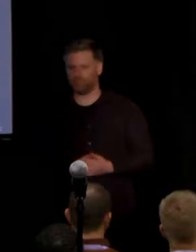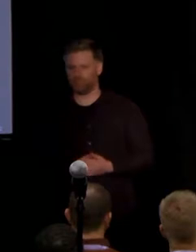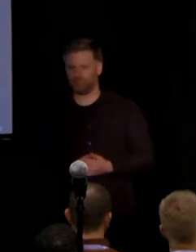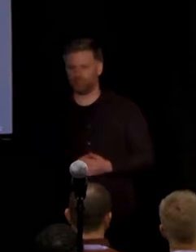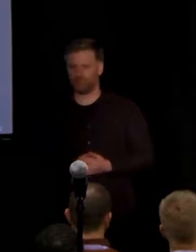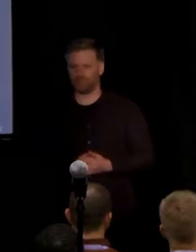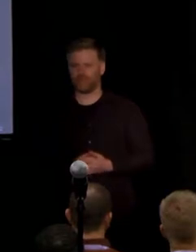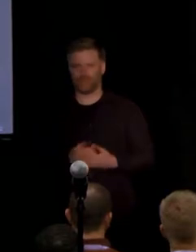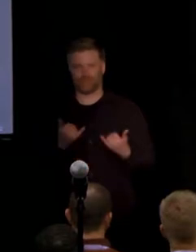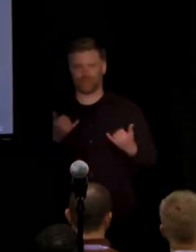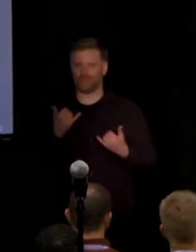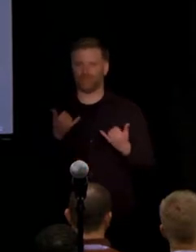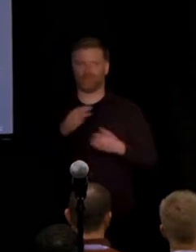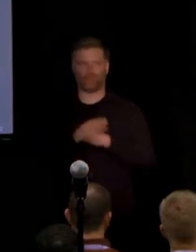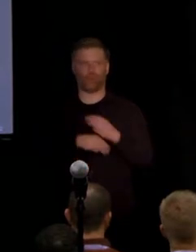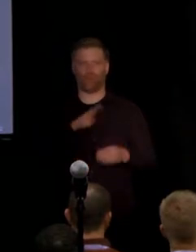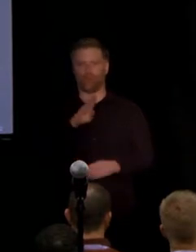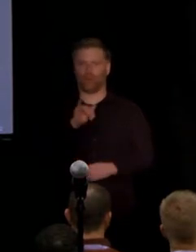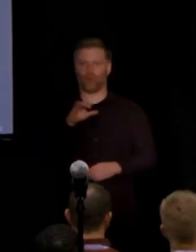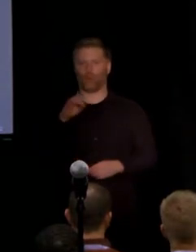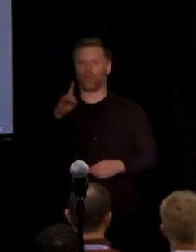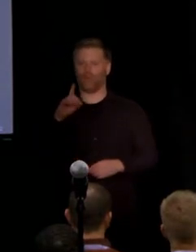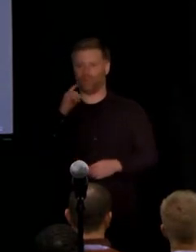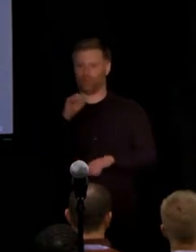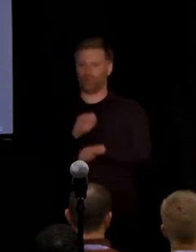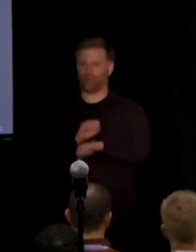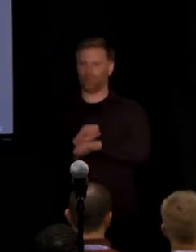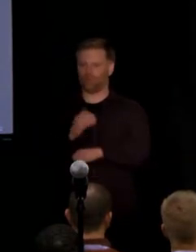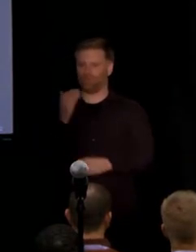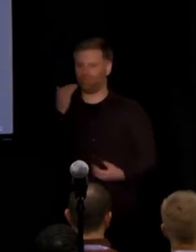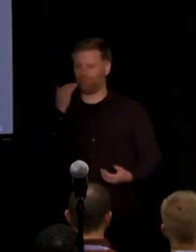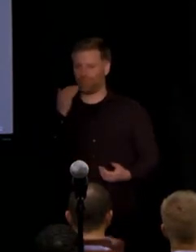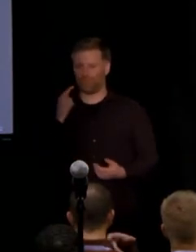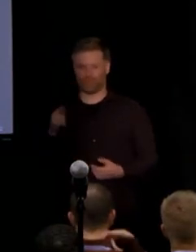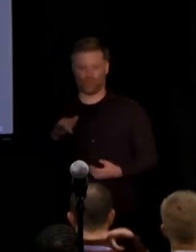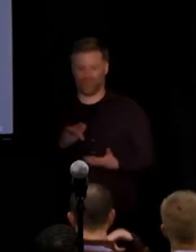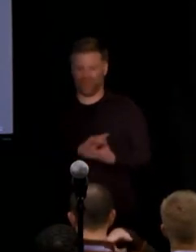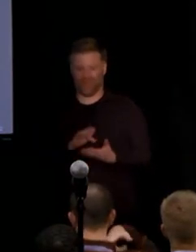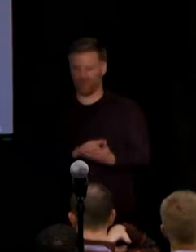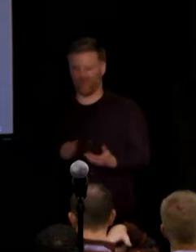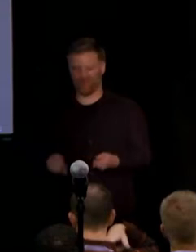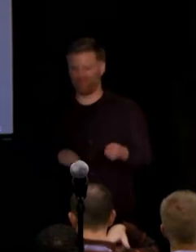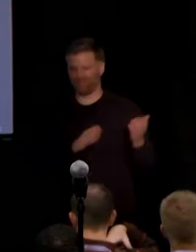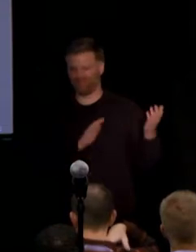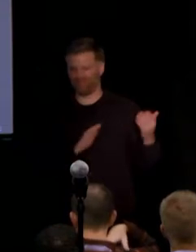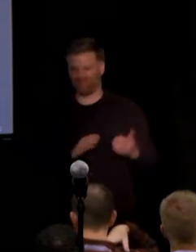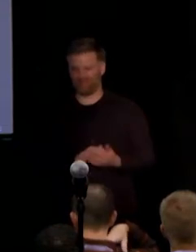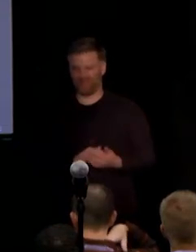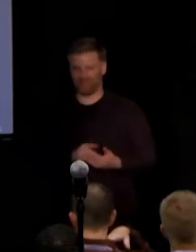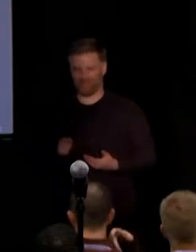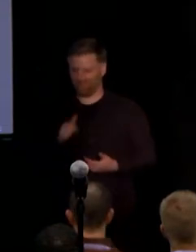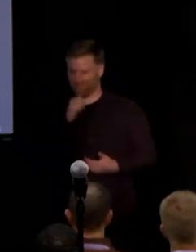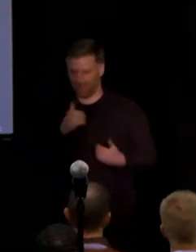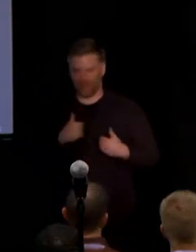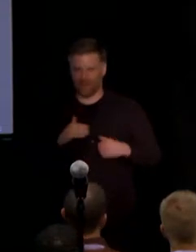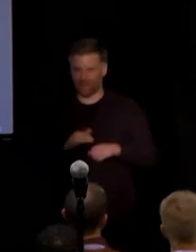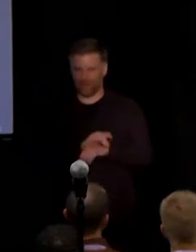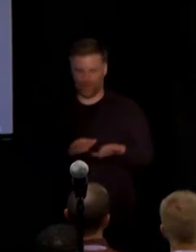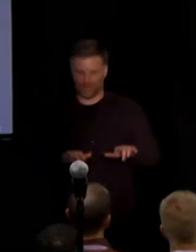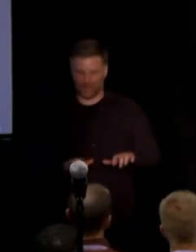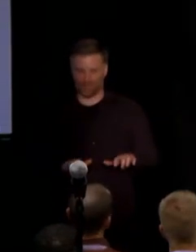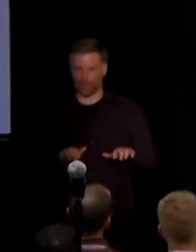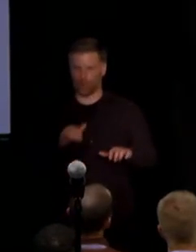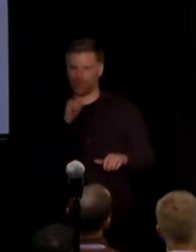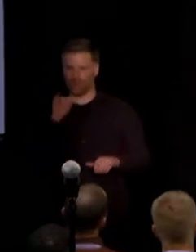of BYOD in the workplace. So they definitely threw the iPad out soon because they didn't want the full keyboard and desktop